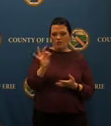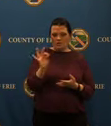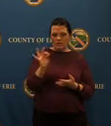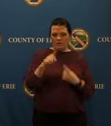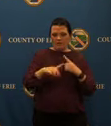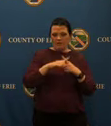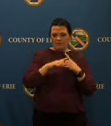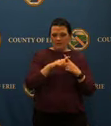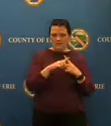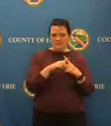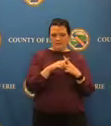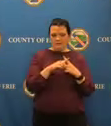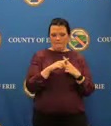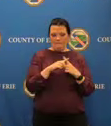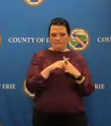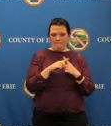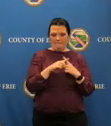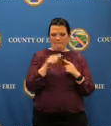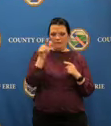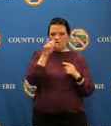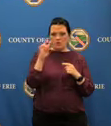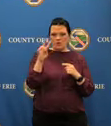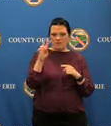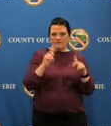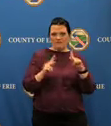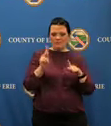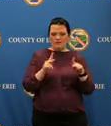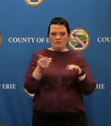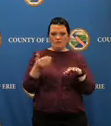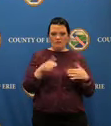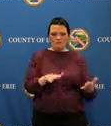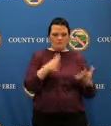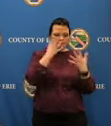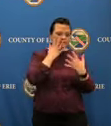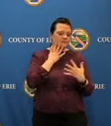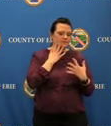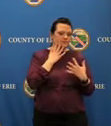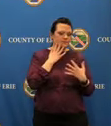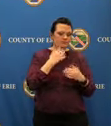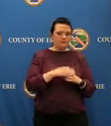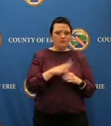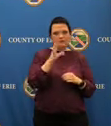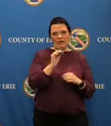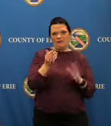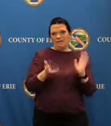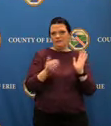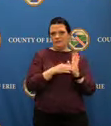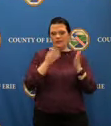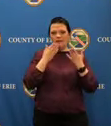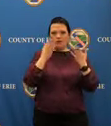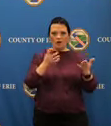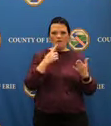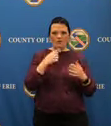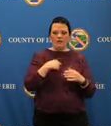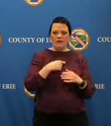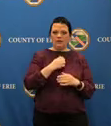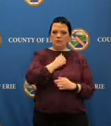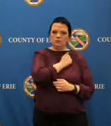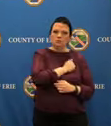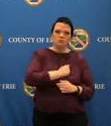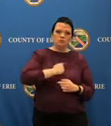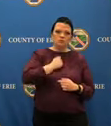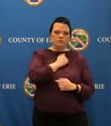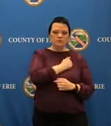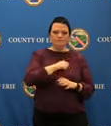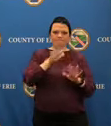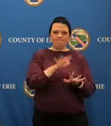1,149 positive cases in Erie County. 27 people have perished, unfortunately. And once again, I do offer my deepest condolences to all the